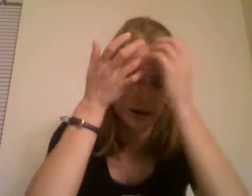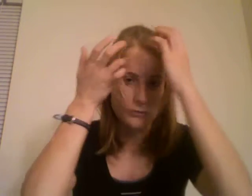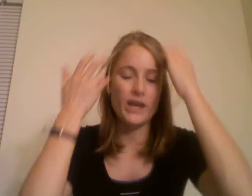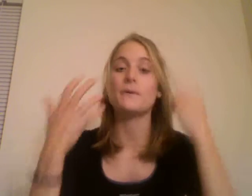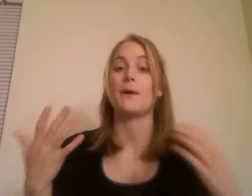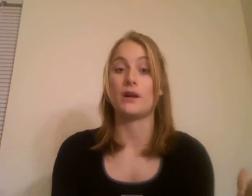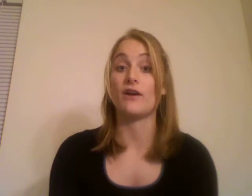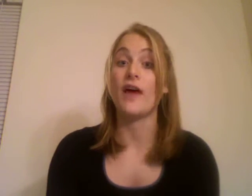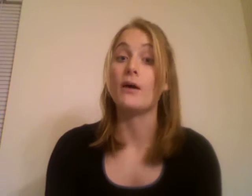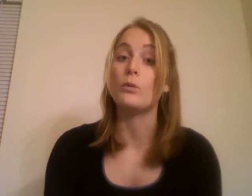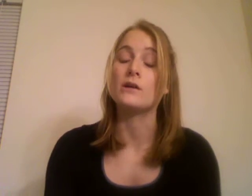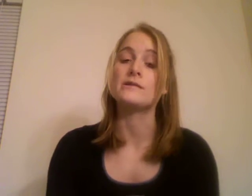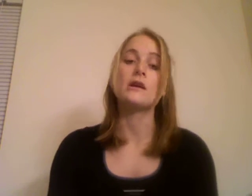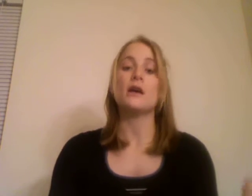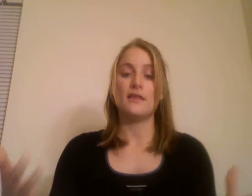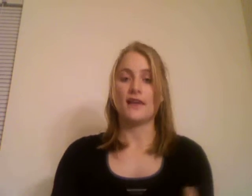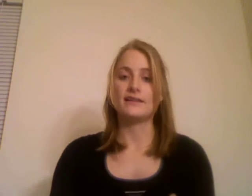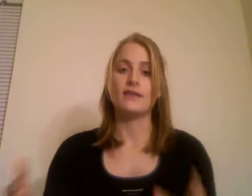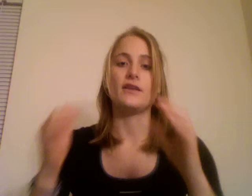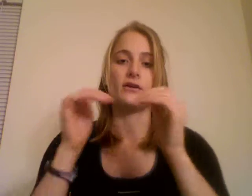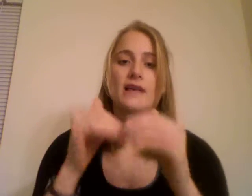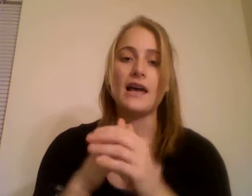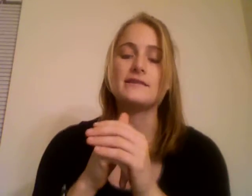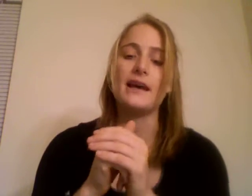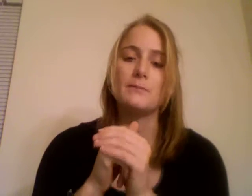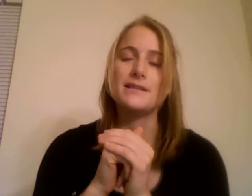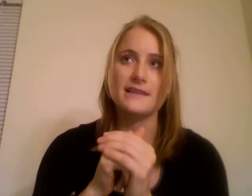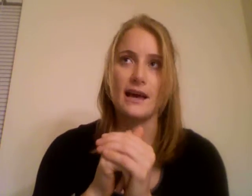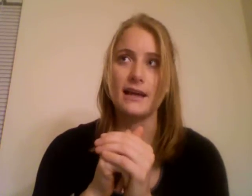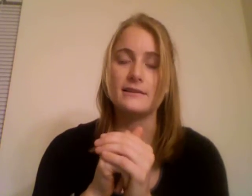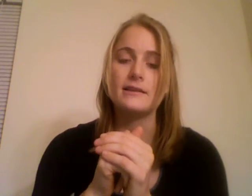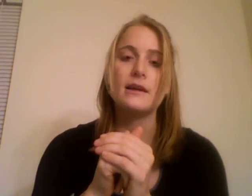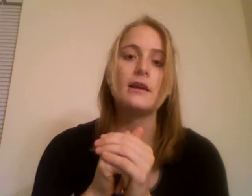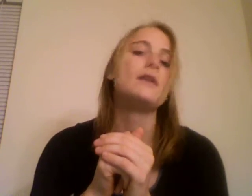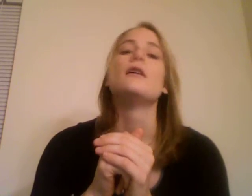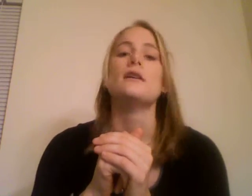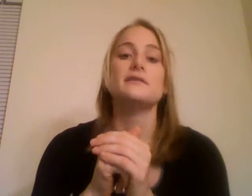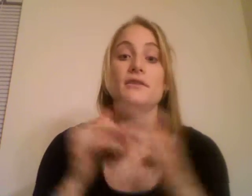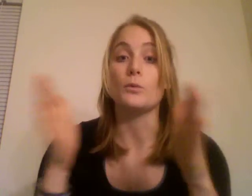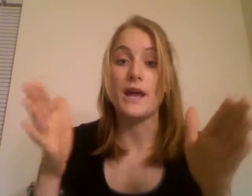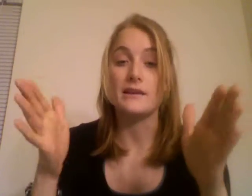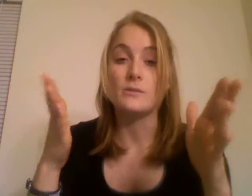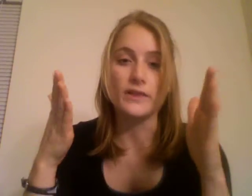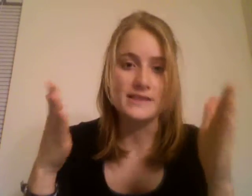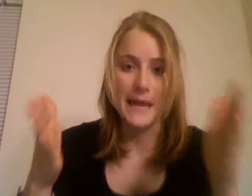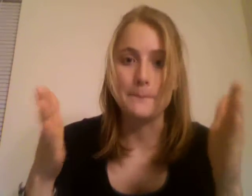what came to mind when I read that was the idea that there are signs that can be signed different ways with the same